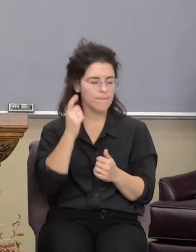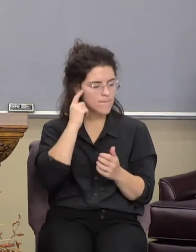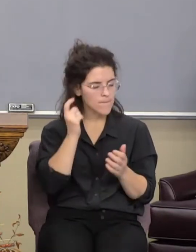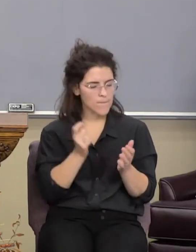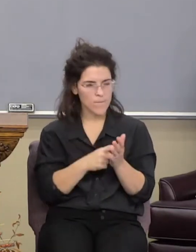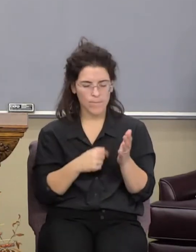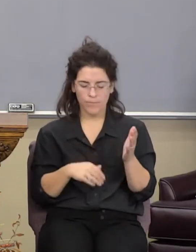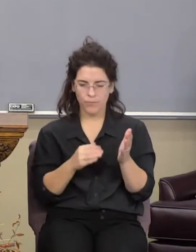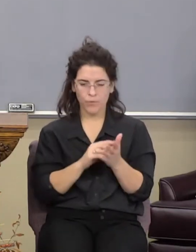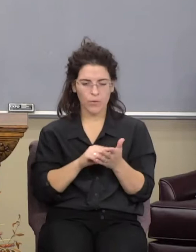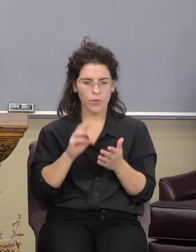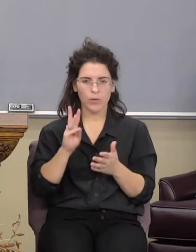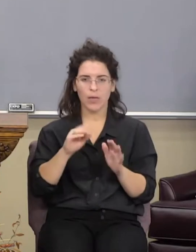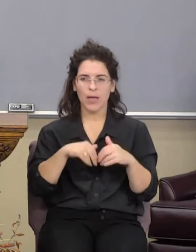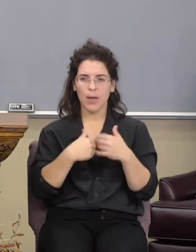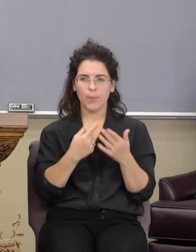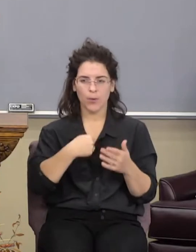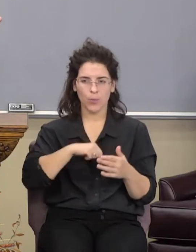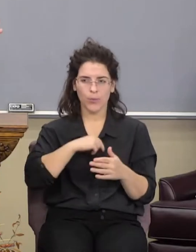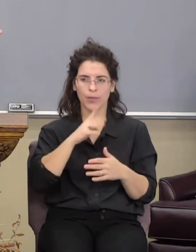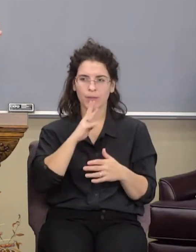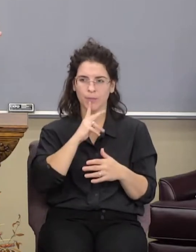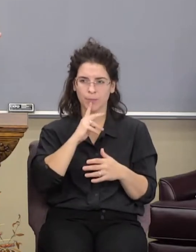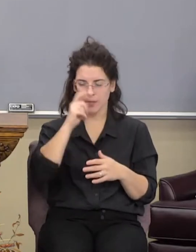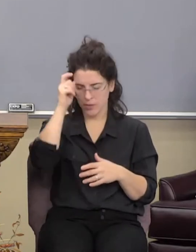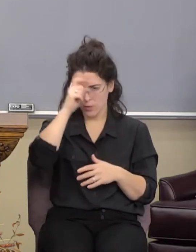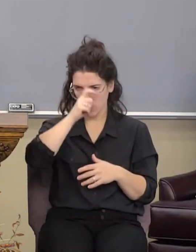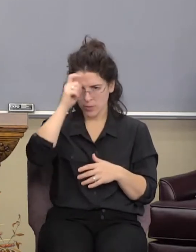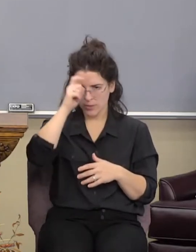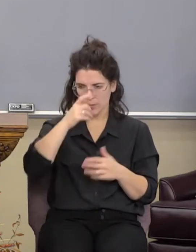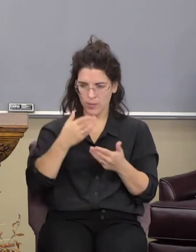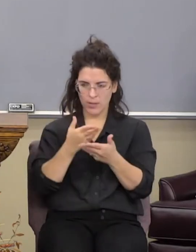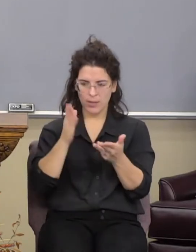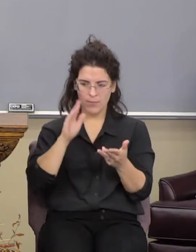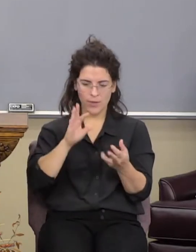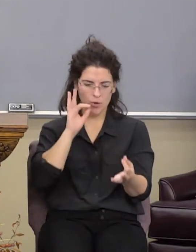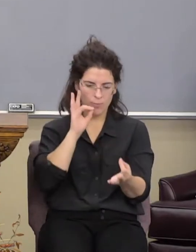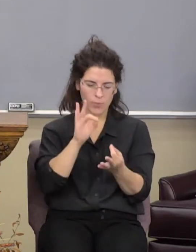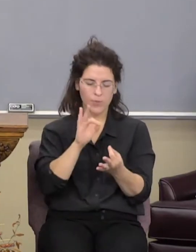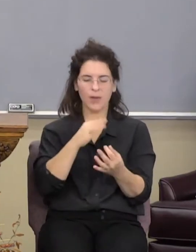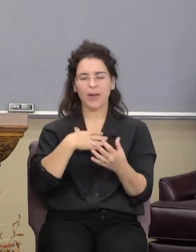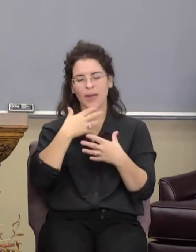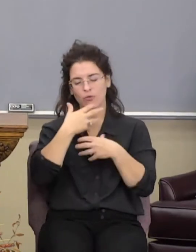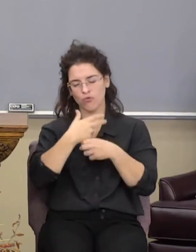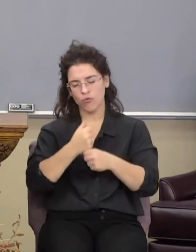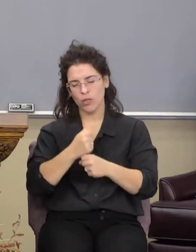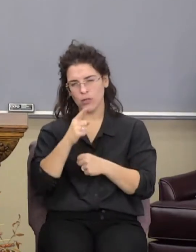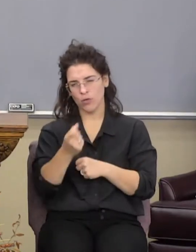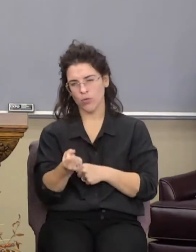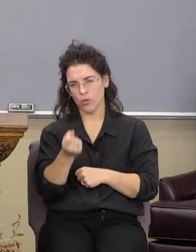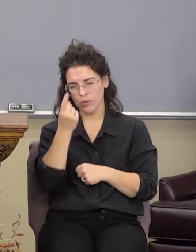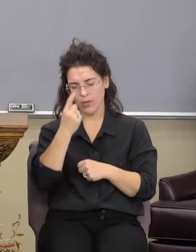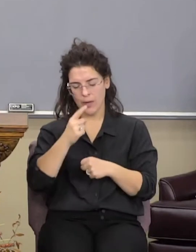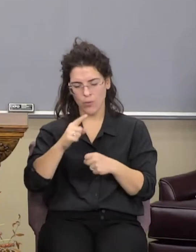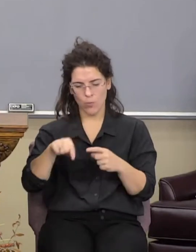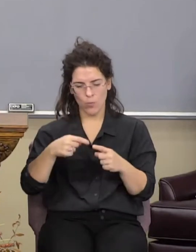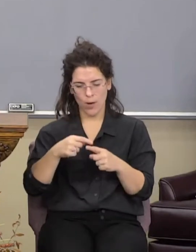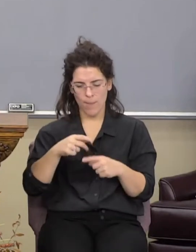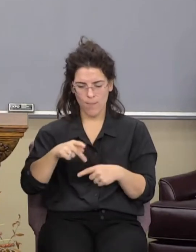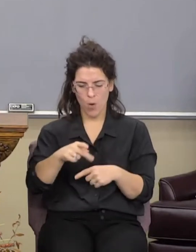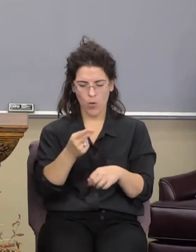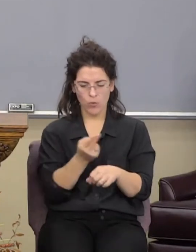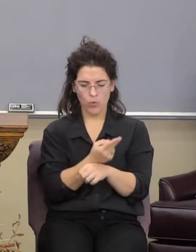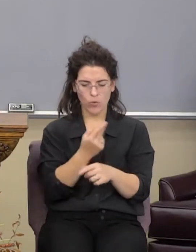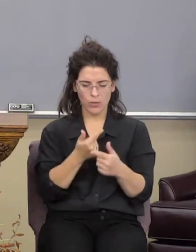verse 6, "howbeit we speak wisdom among them that are perfect," and I flesh, do you understand? When the Apostle Paul uses